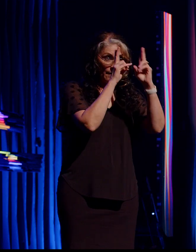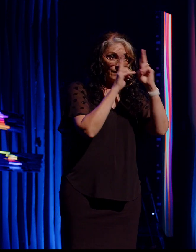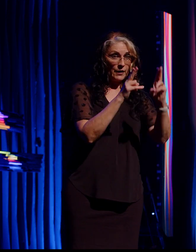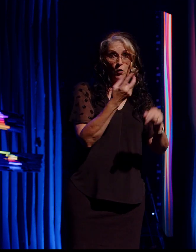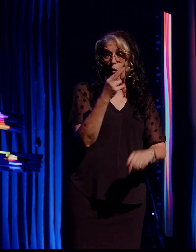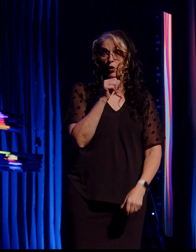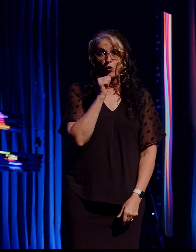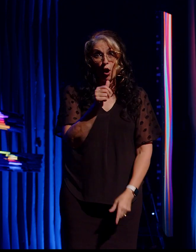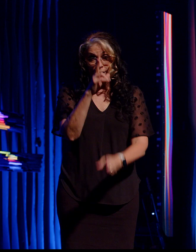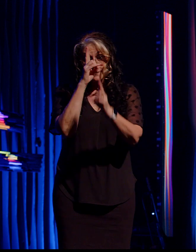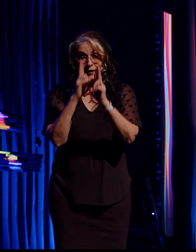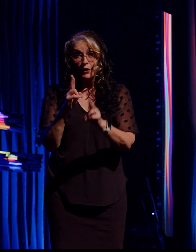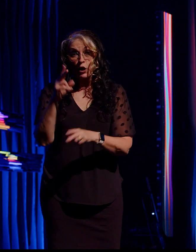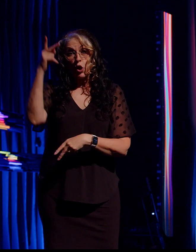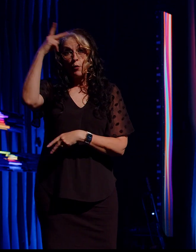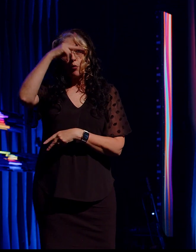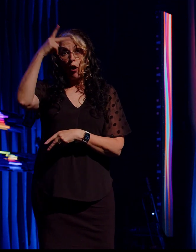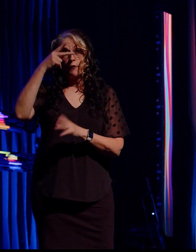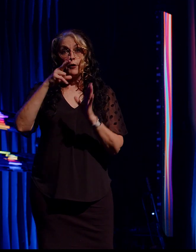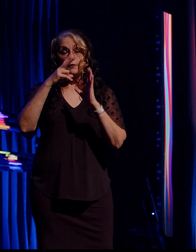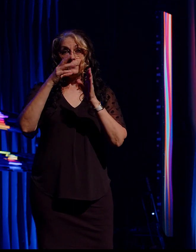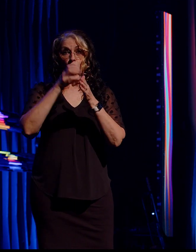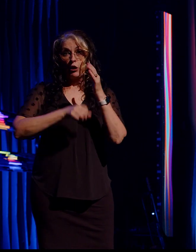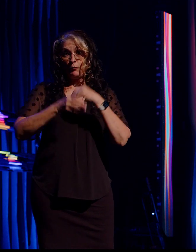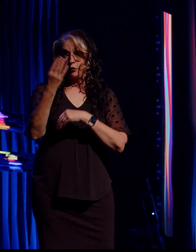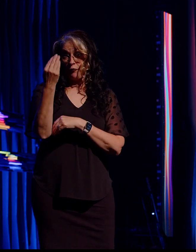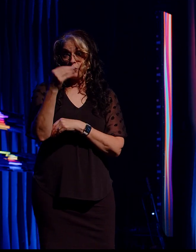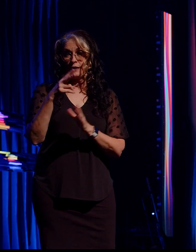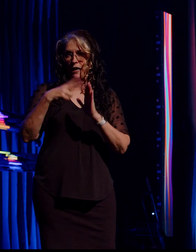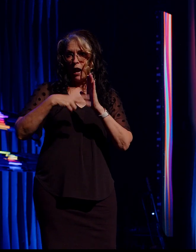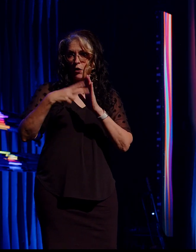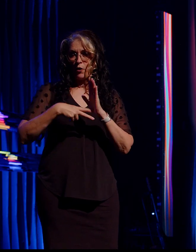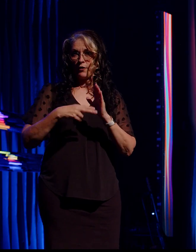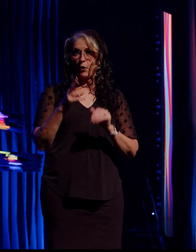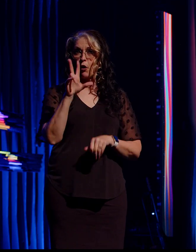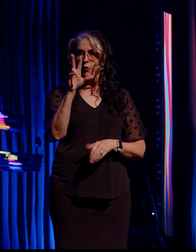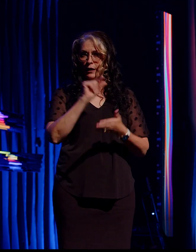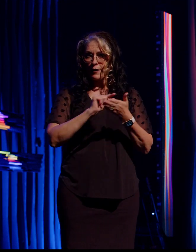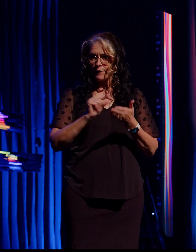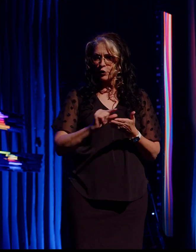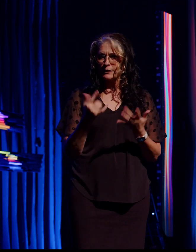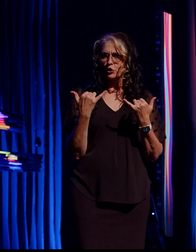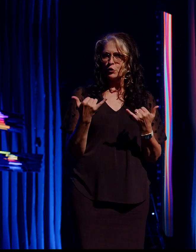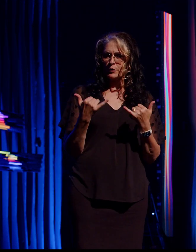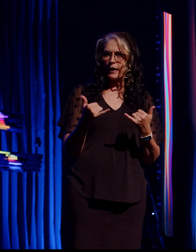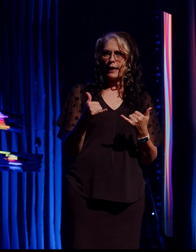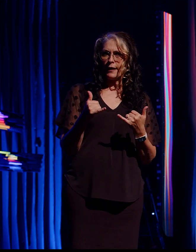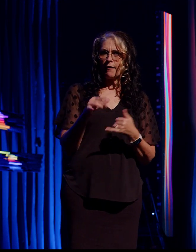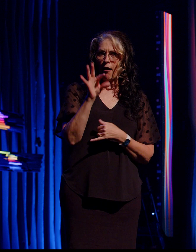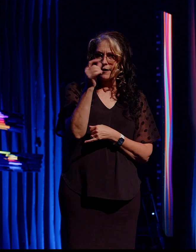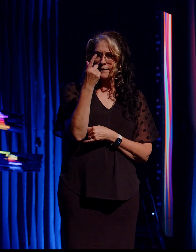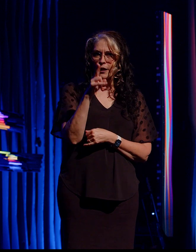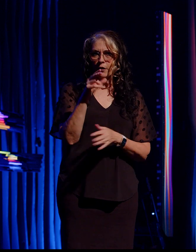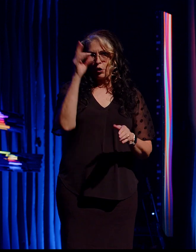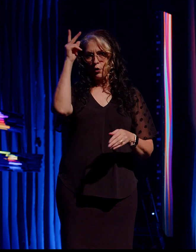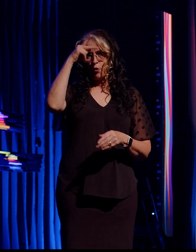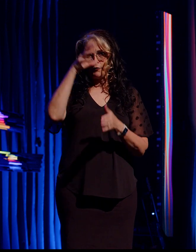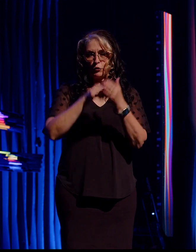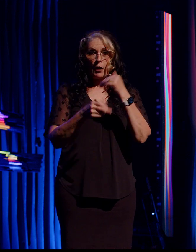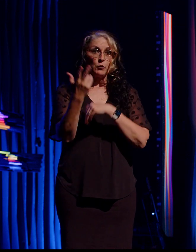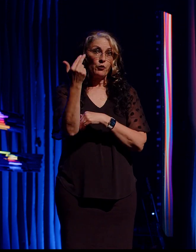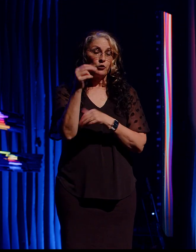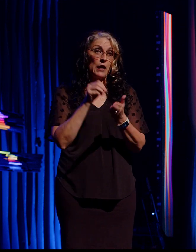God. I read Proverbs 14 today. As you know, I always read a proverb a day. There was 3 verses on fearing God today in Proverbs 14. The one that I wrote